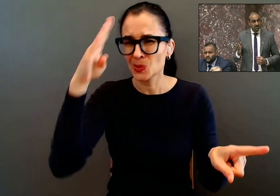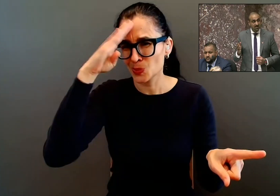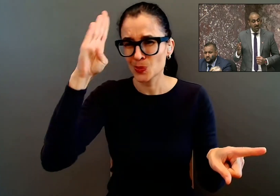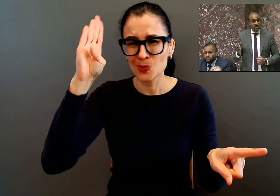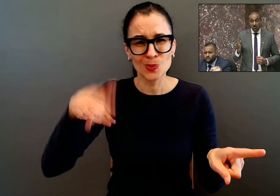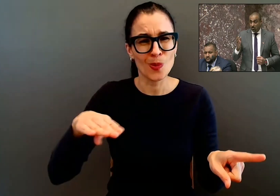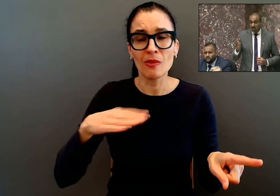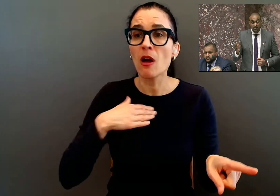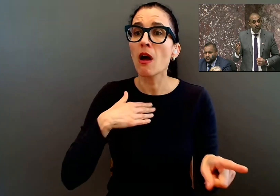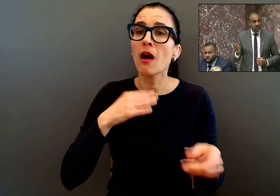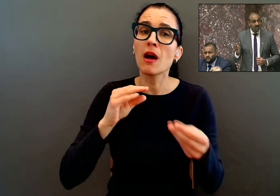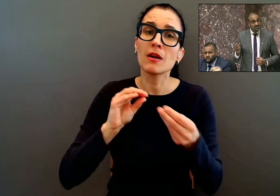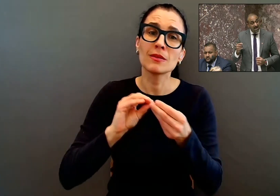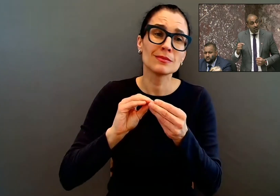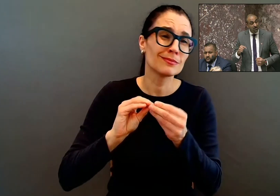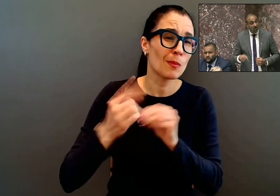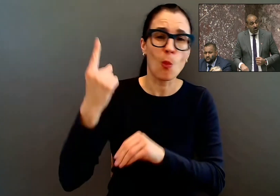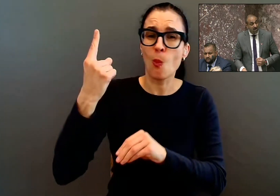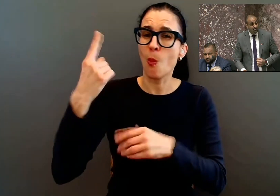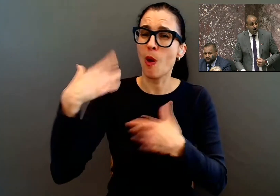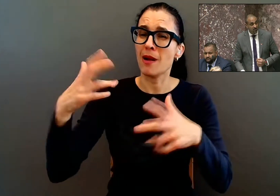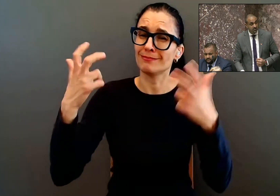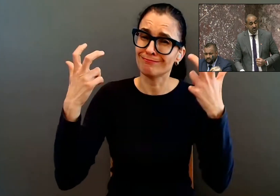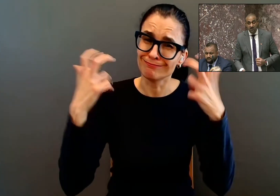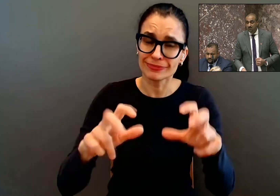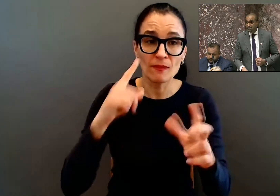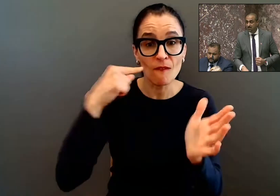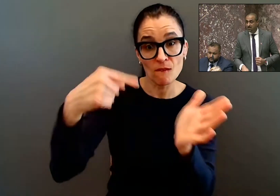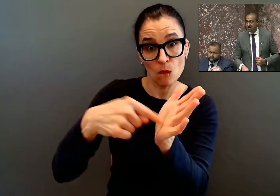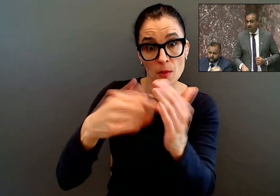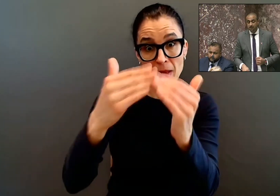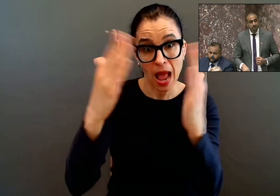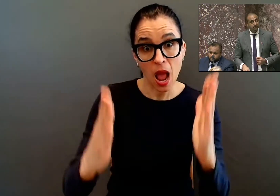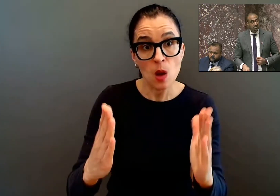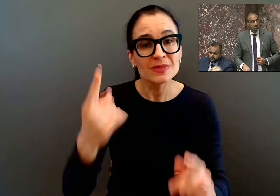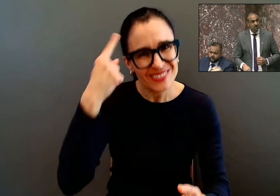seniors in her community has come under our government, Honourable Speaker.